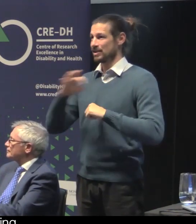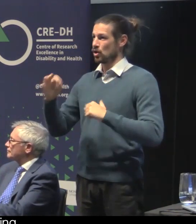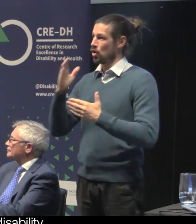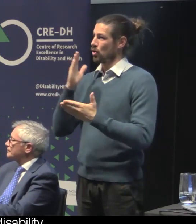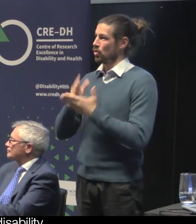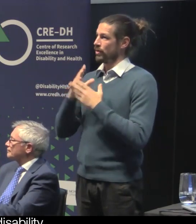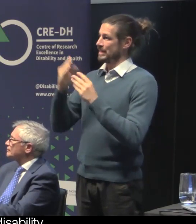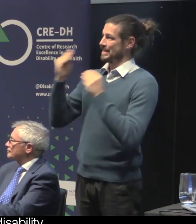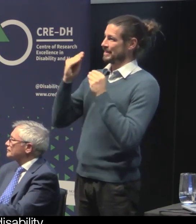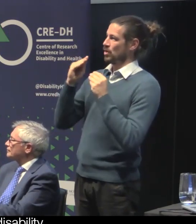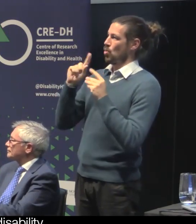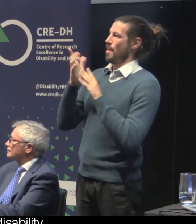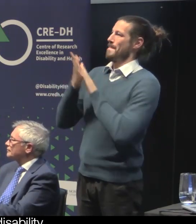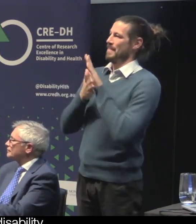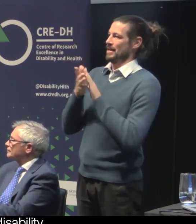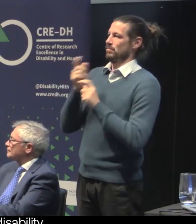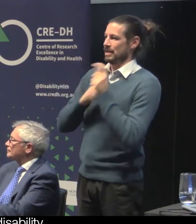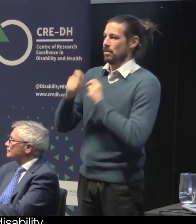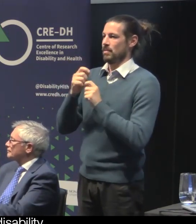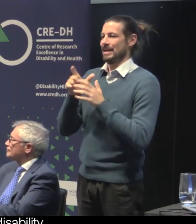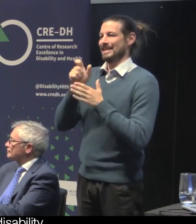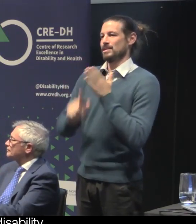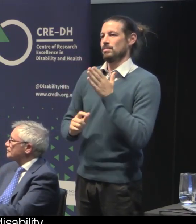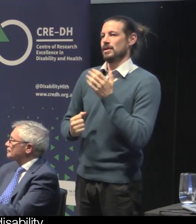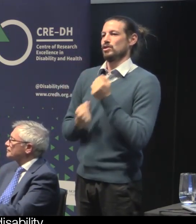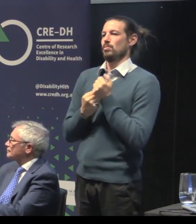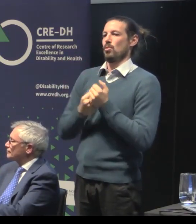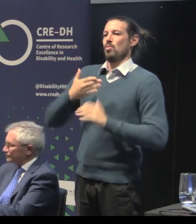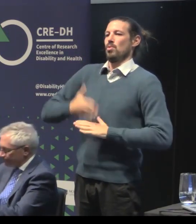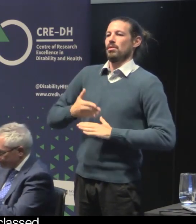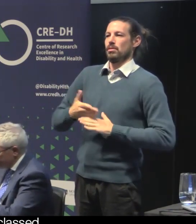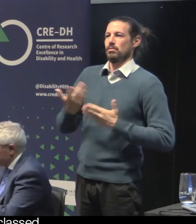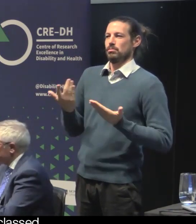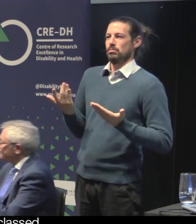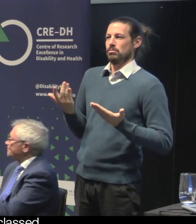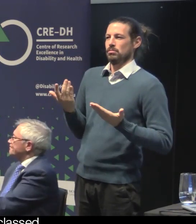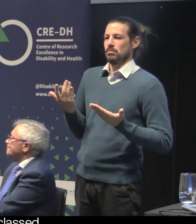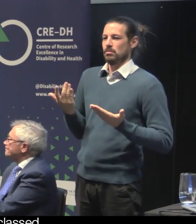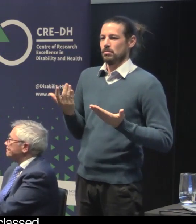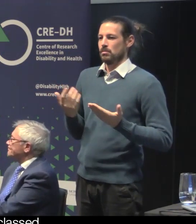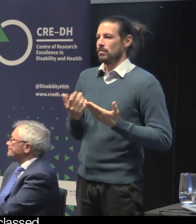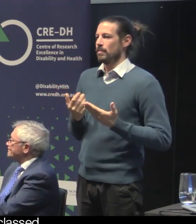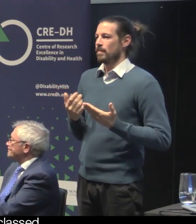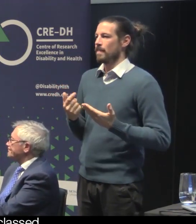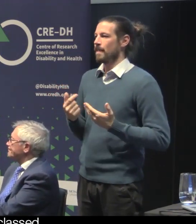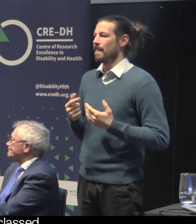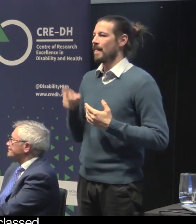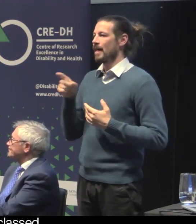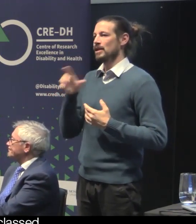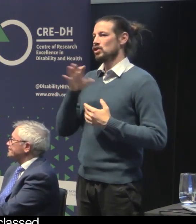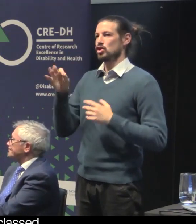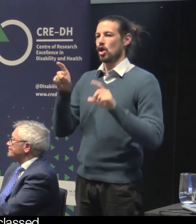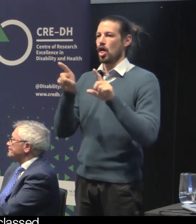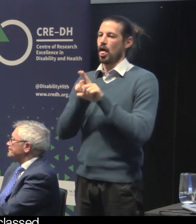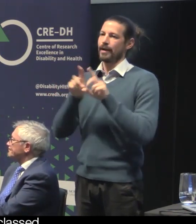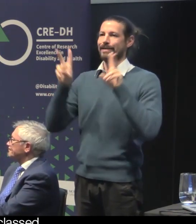a disability support worker, as we called them, and really it wasn't classed as a